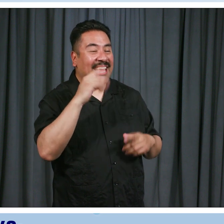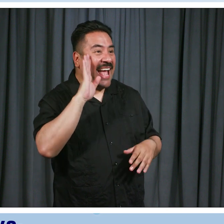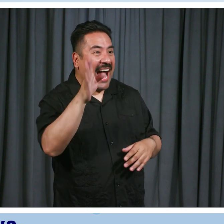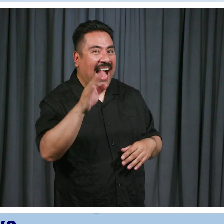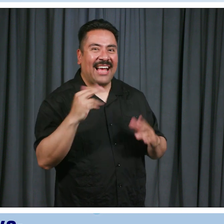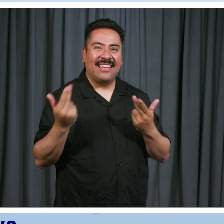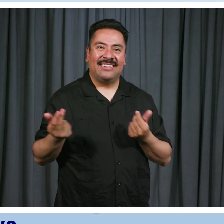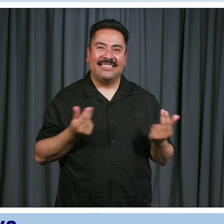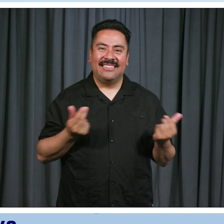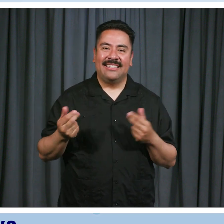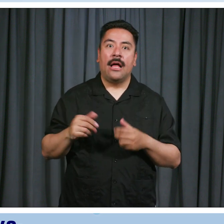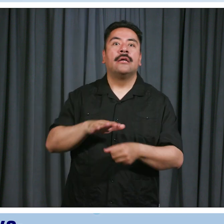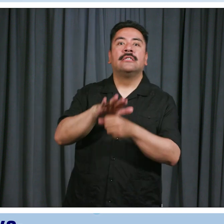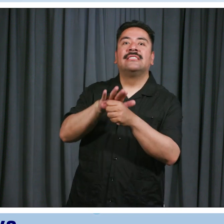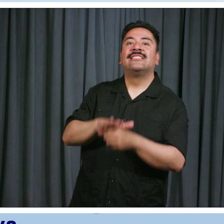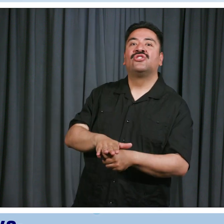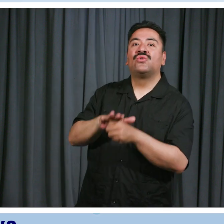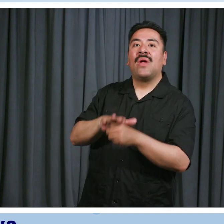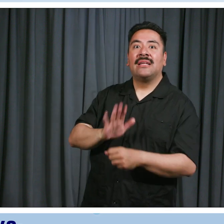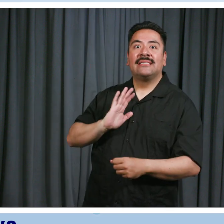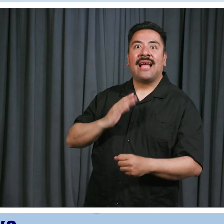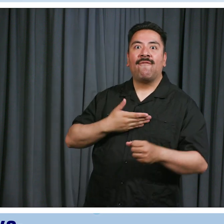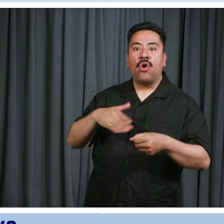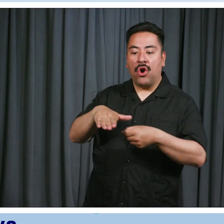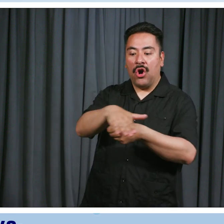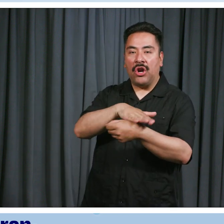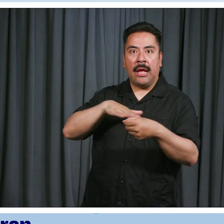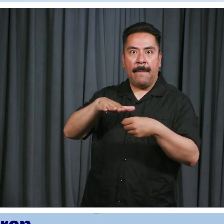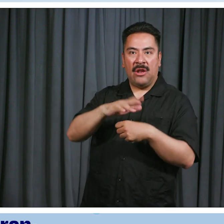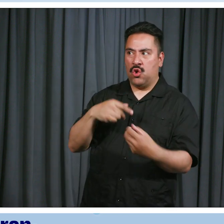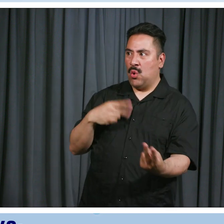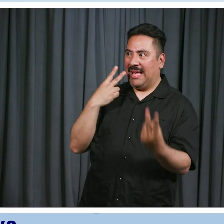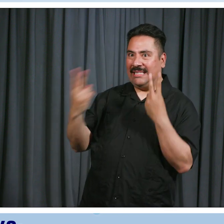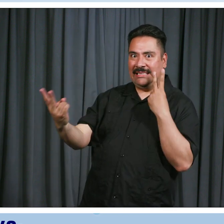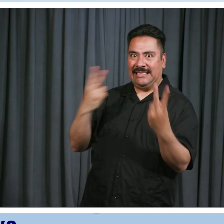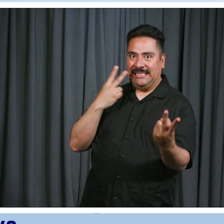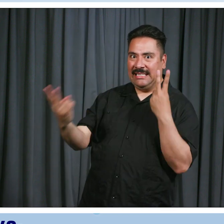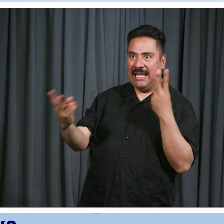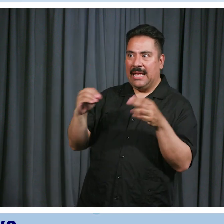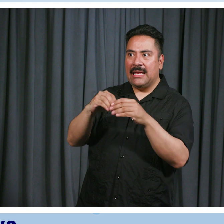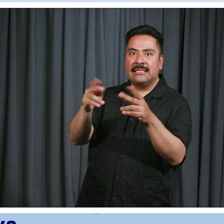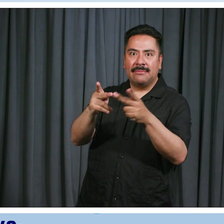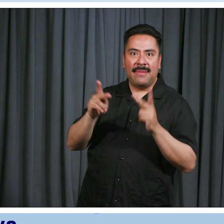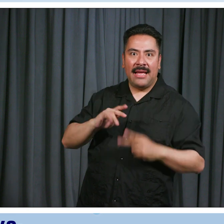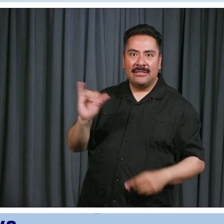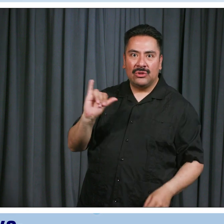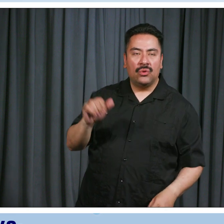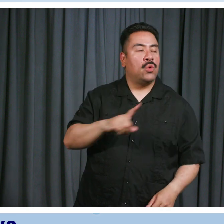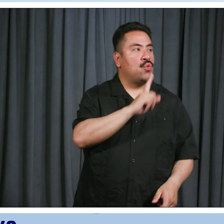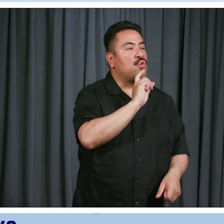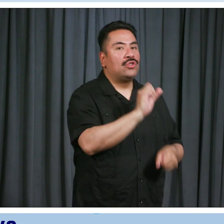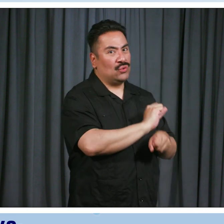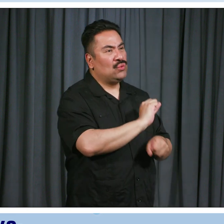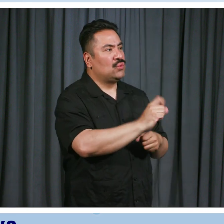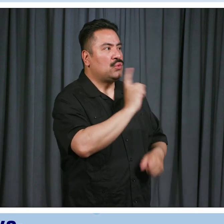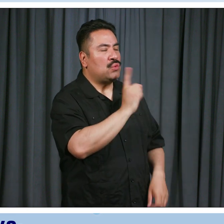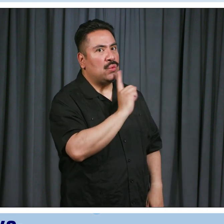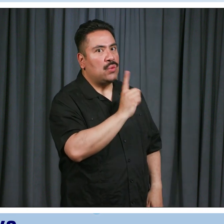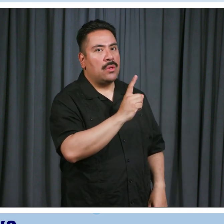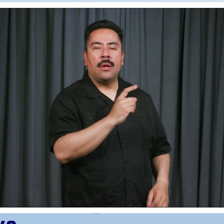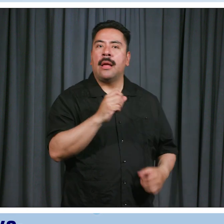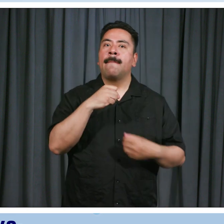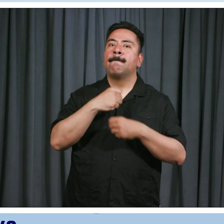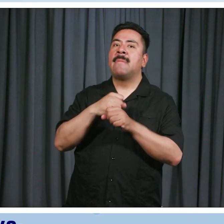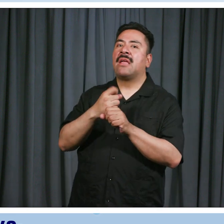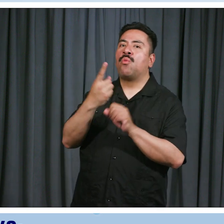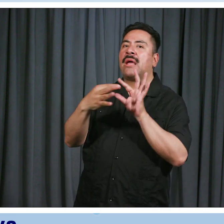hi. the stress of our community is like tangible. That's true. In those spaces too. So it's just making that one connection. And there's